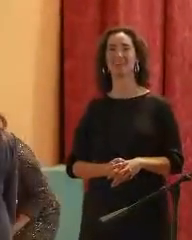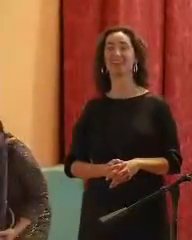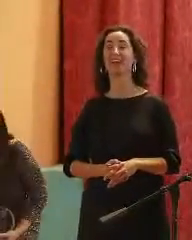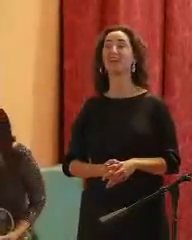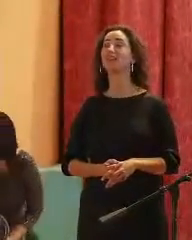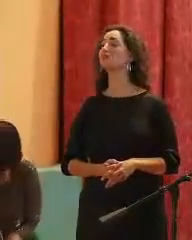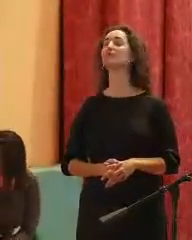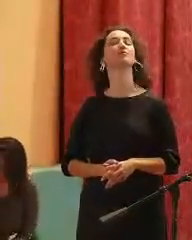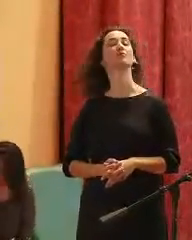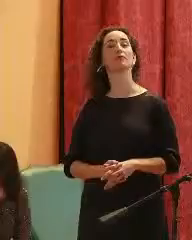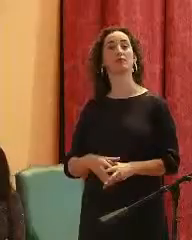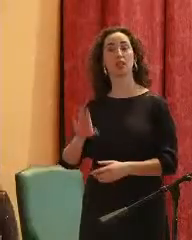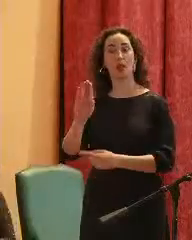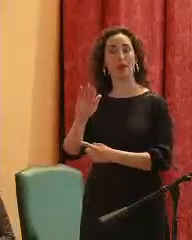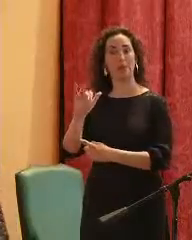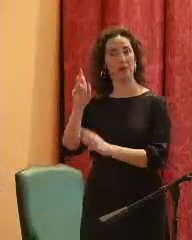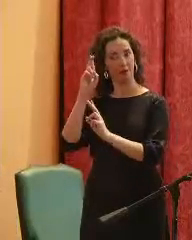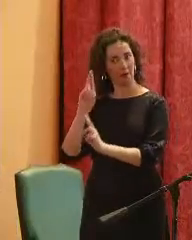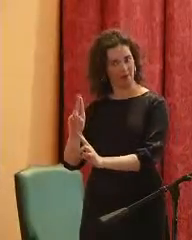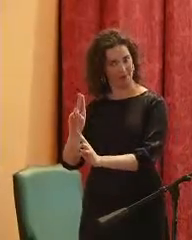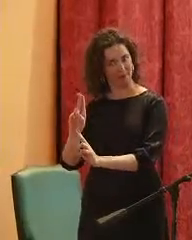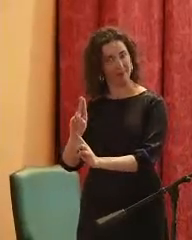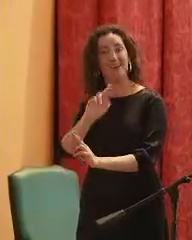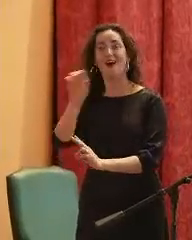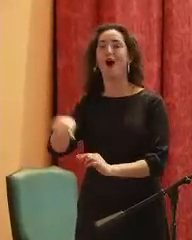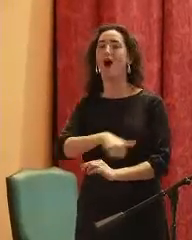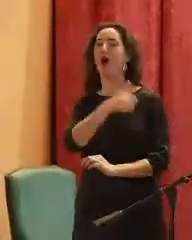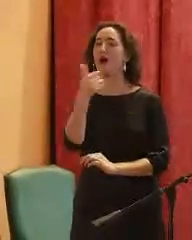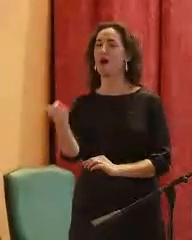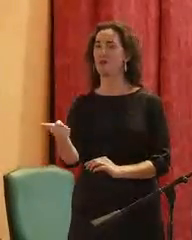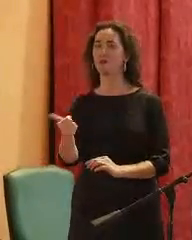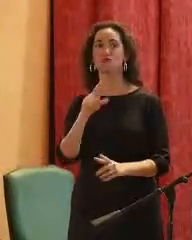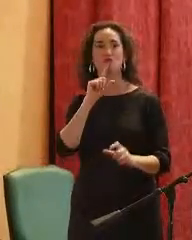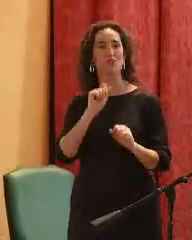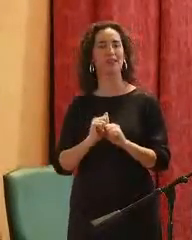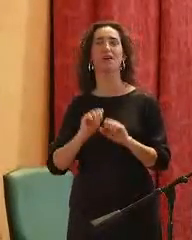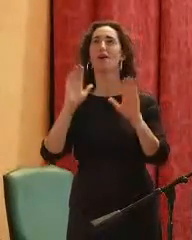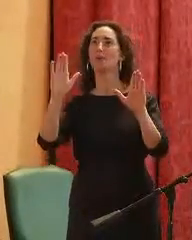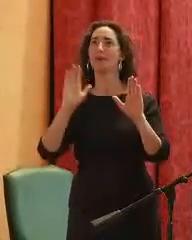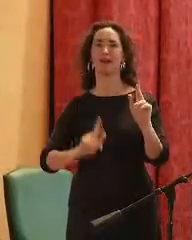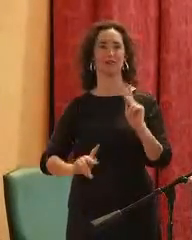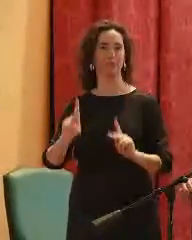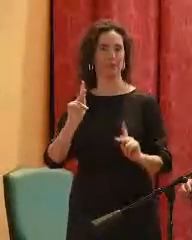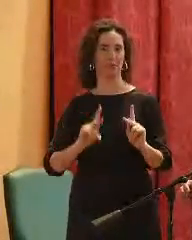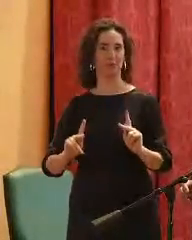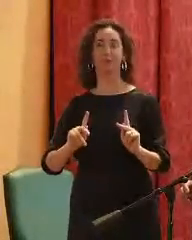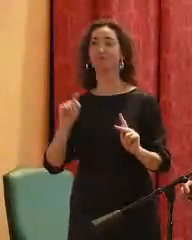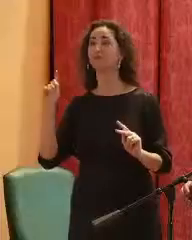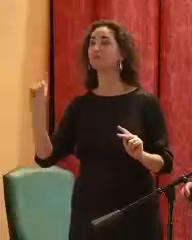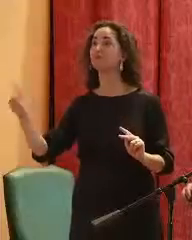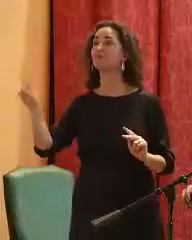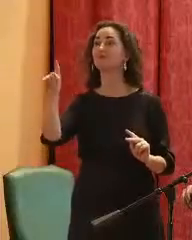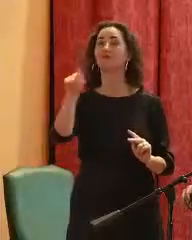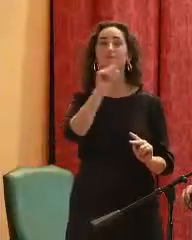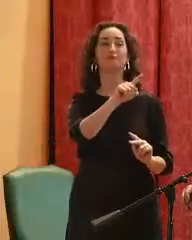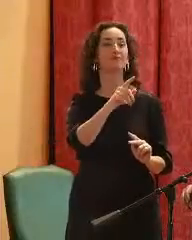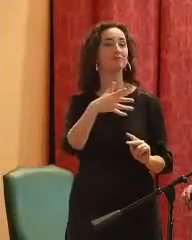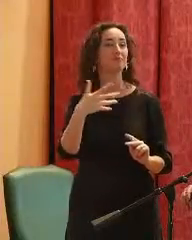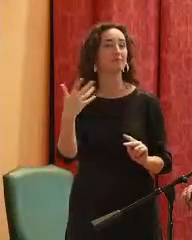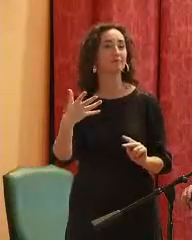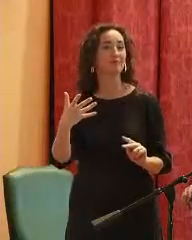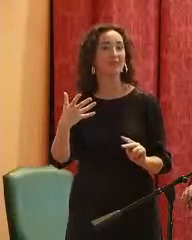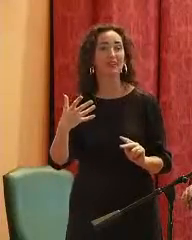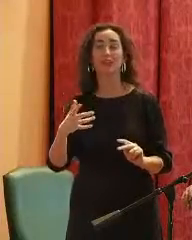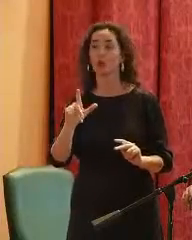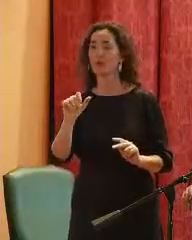So in addition to Bambi, we're here today to honor some truly incredible individuals who represent the very best